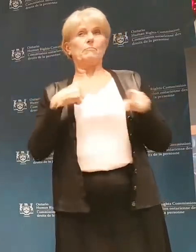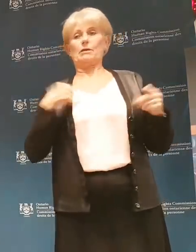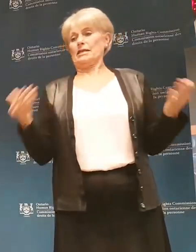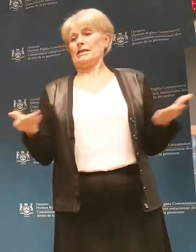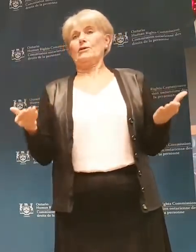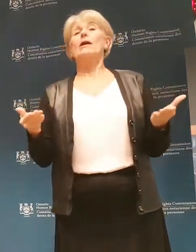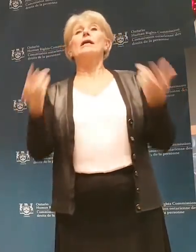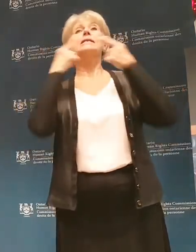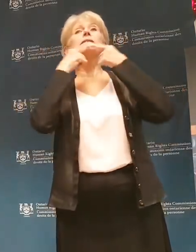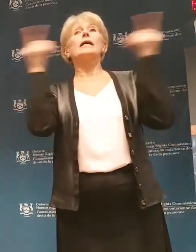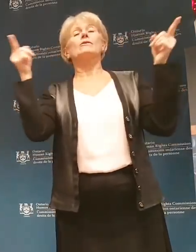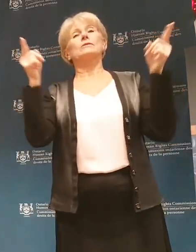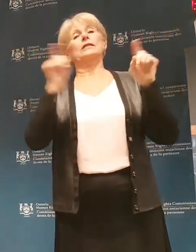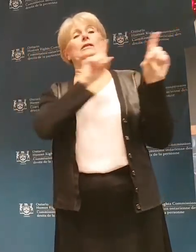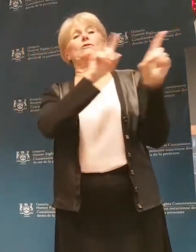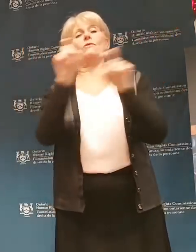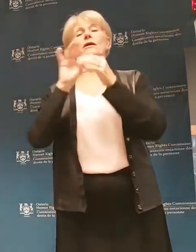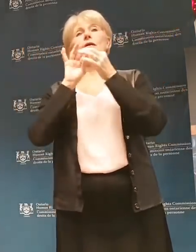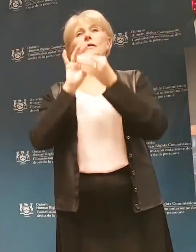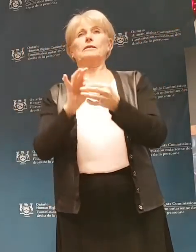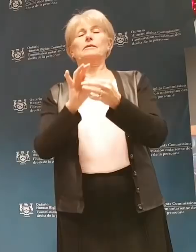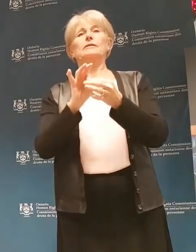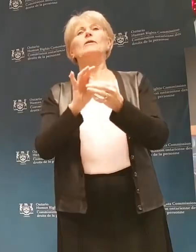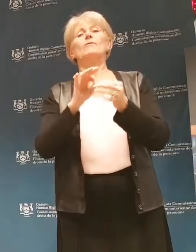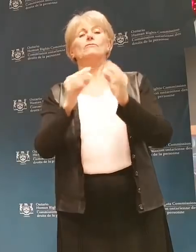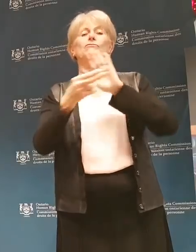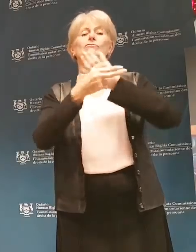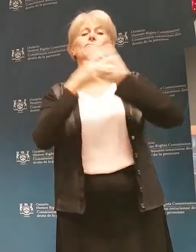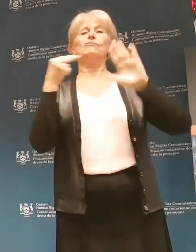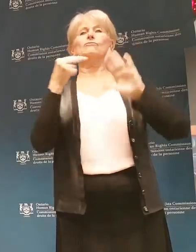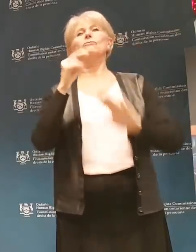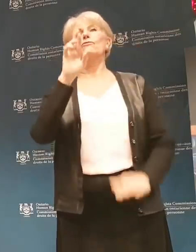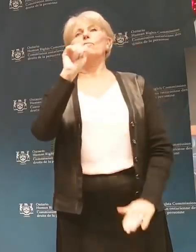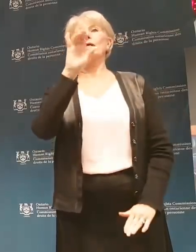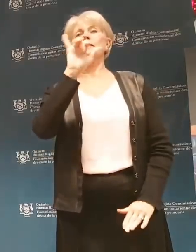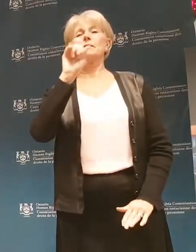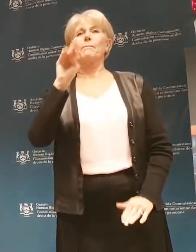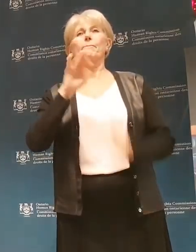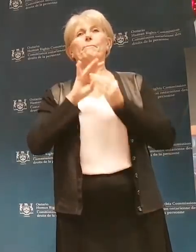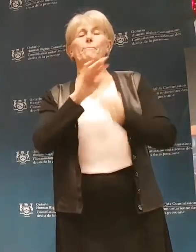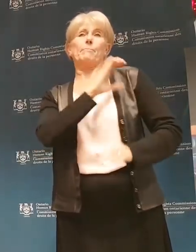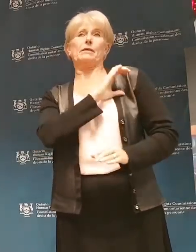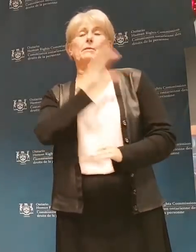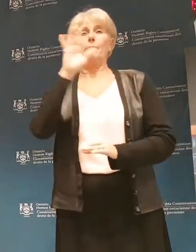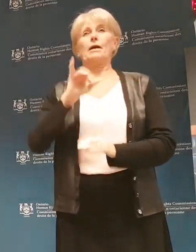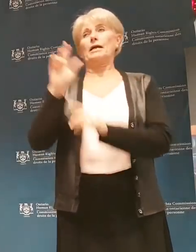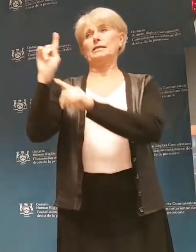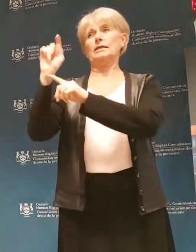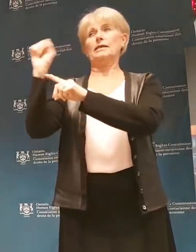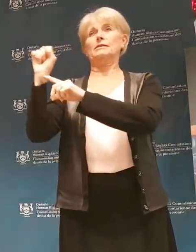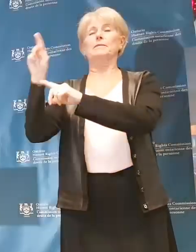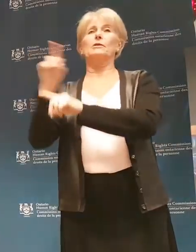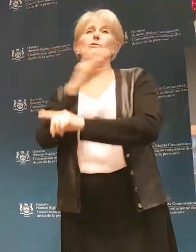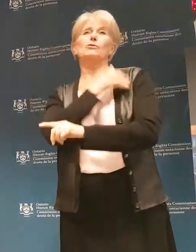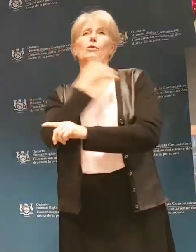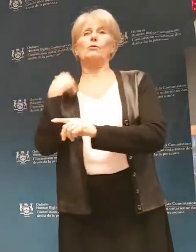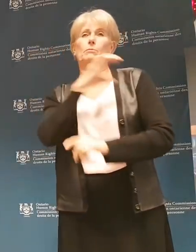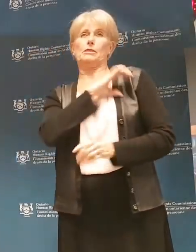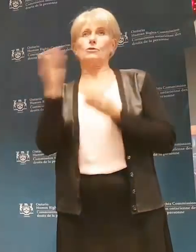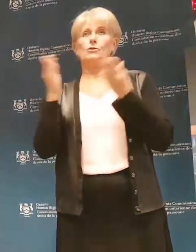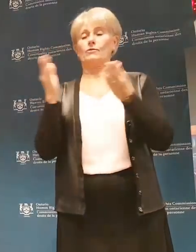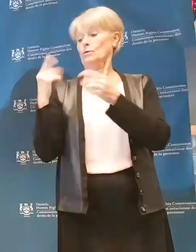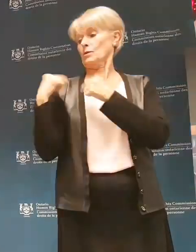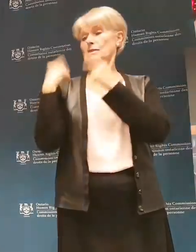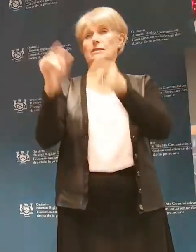as we announced an inquiry into systemic racism and racial profiling in policing by the Toronto Police Service. Since